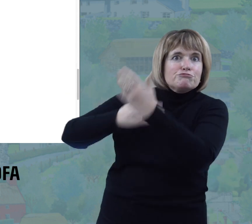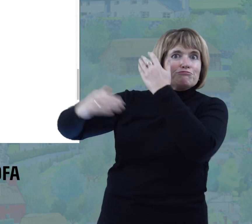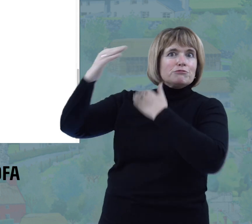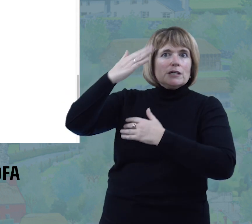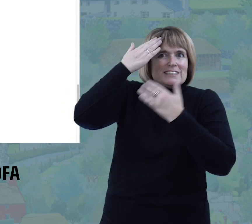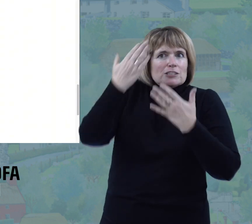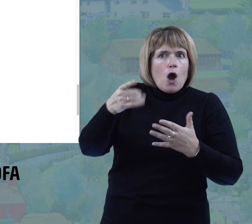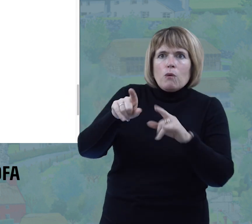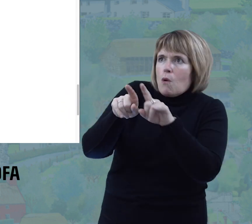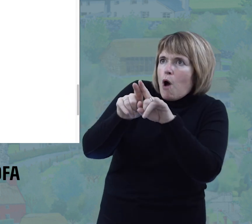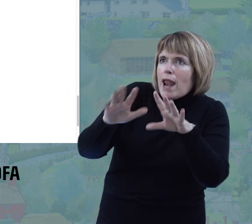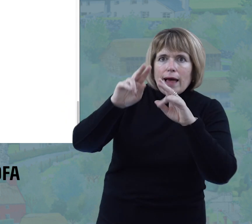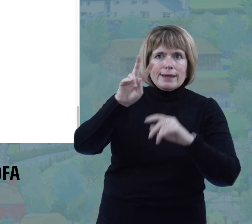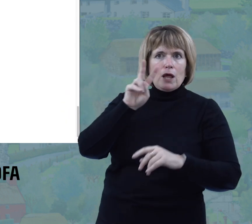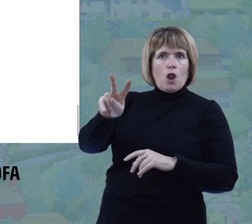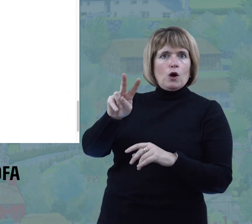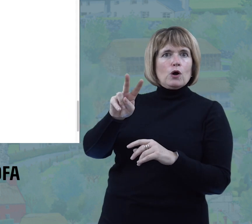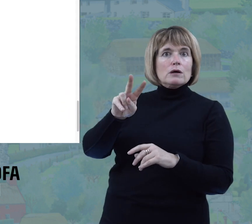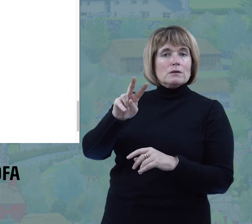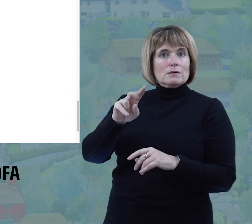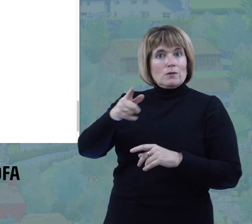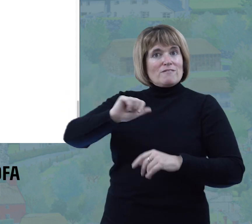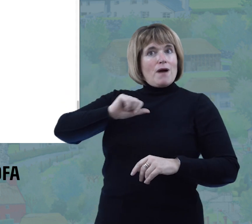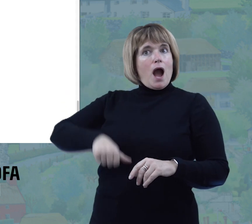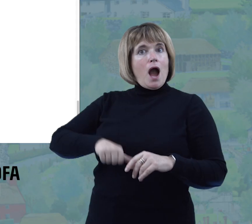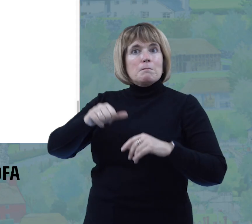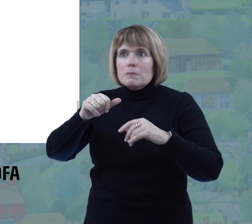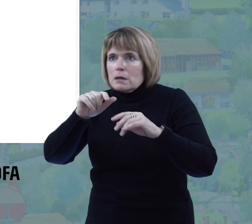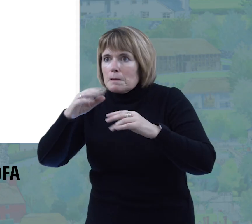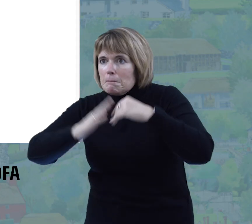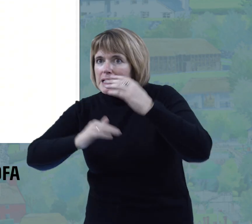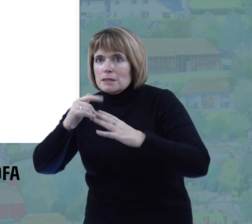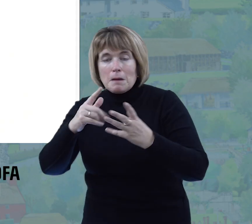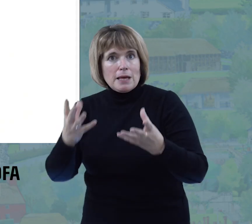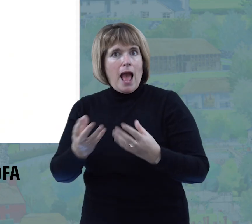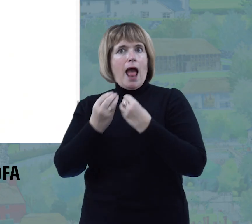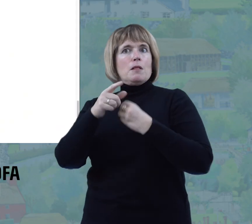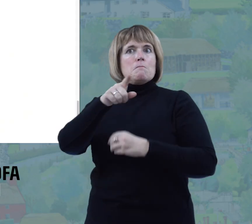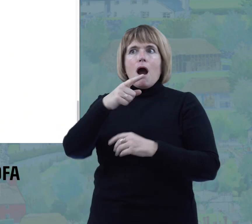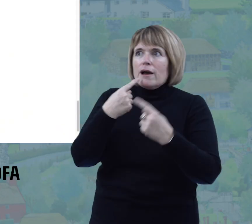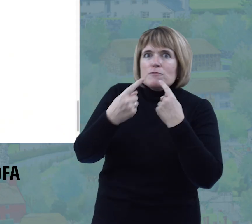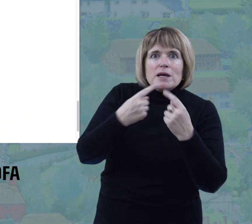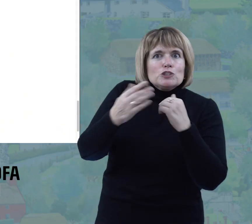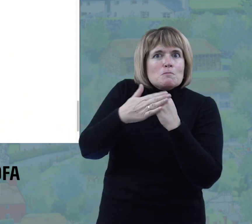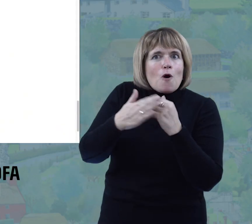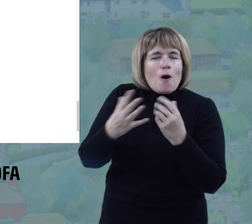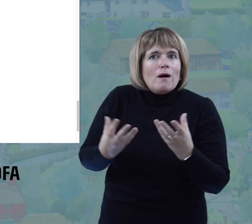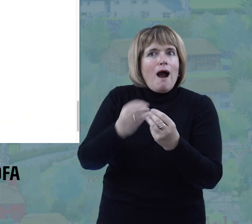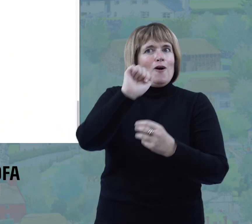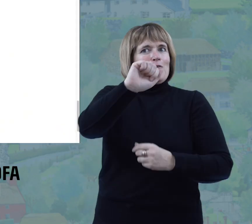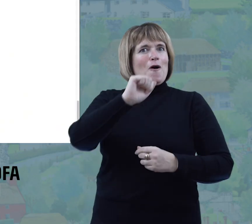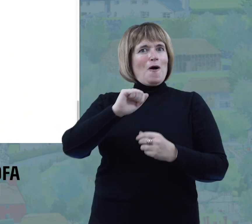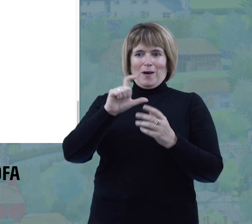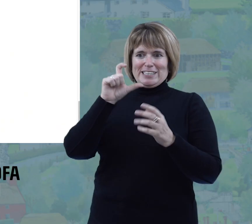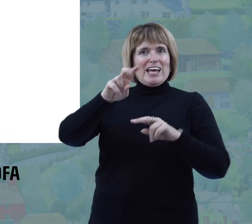past, but you don't know what they might have looked like, then exploring the farming buildings we have may help. Exploring the past to help